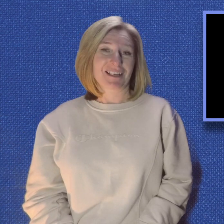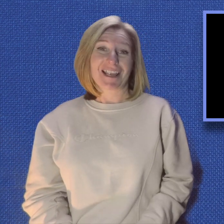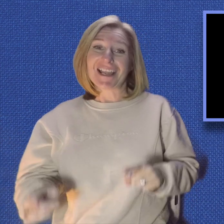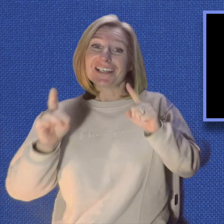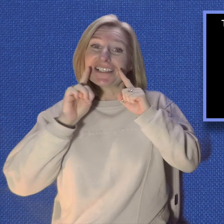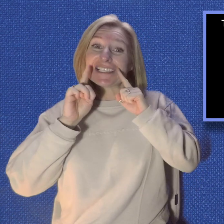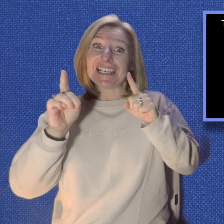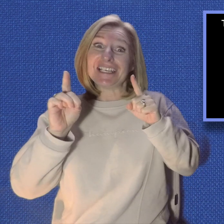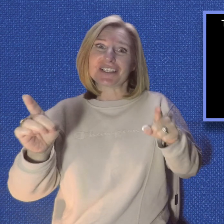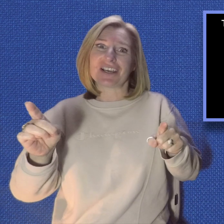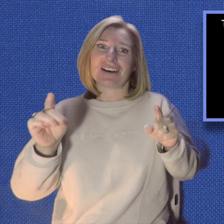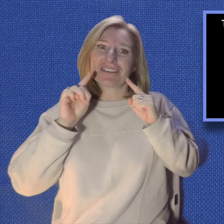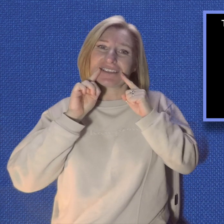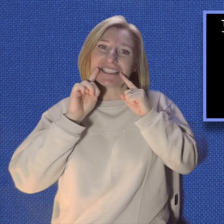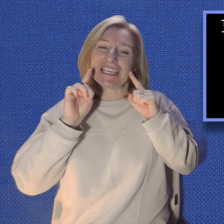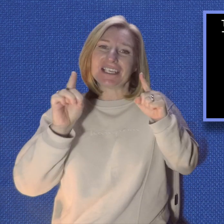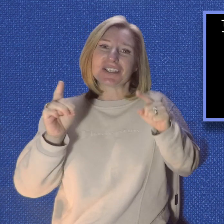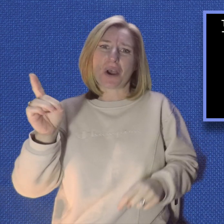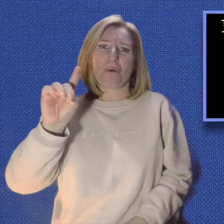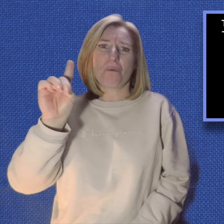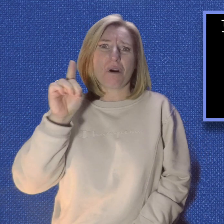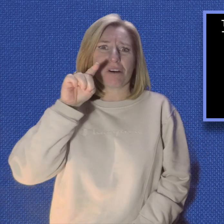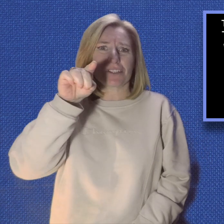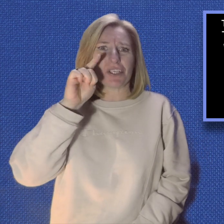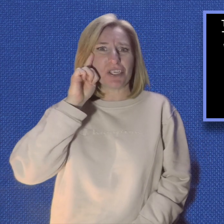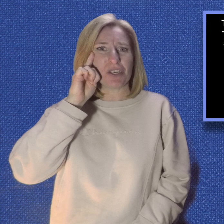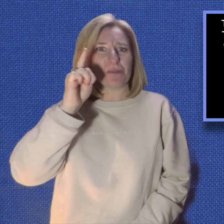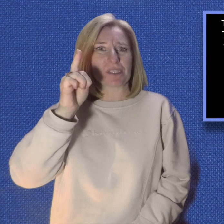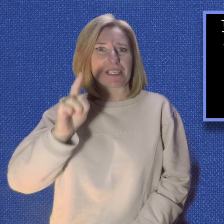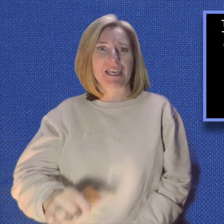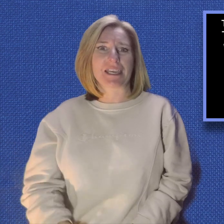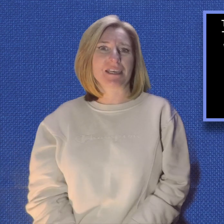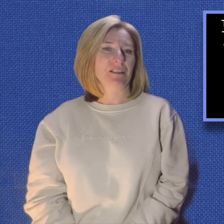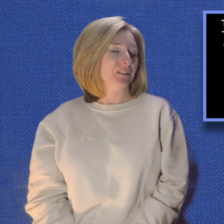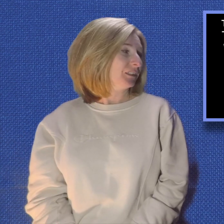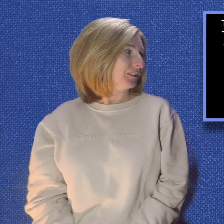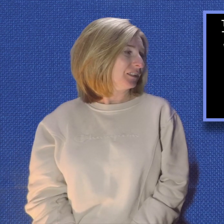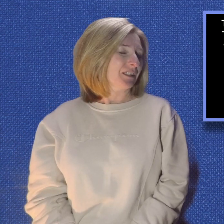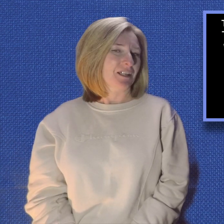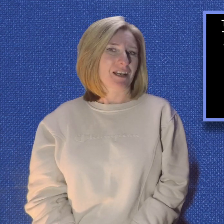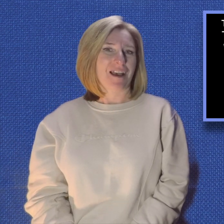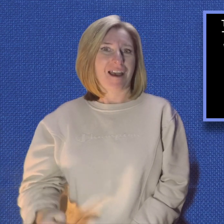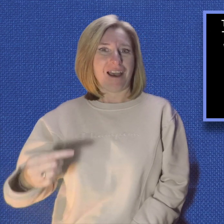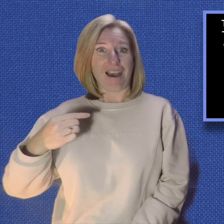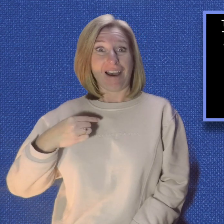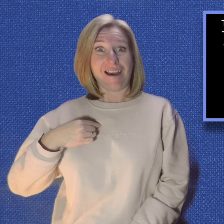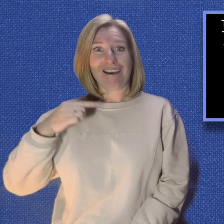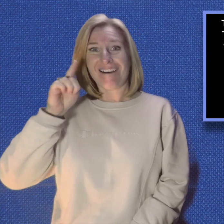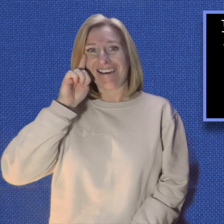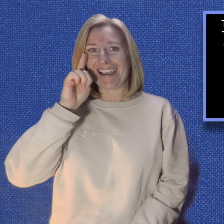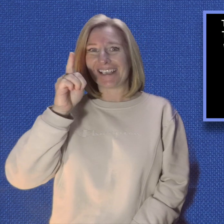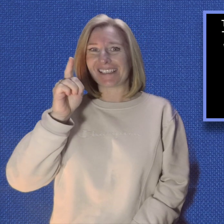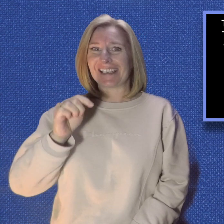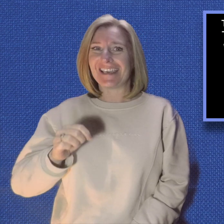Teacher, teacher, teacher, what do you see? I see